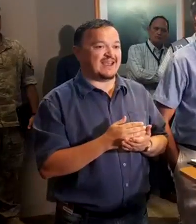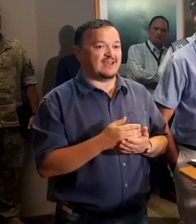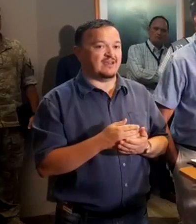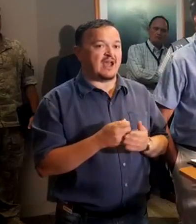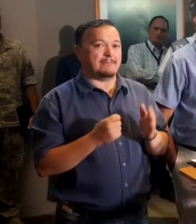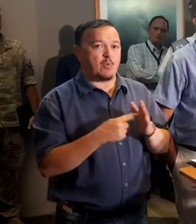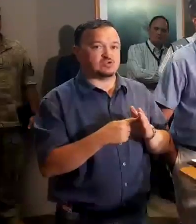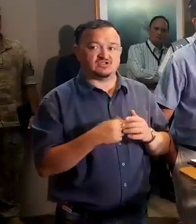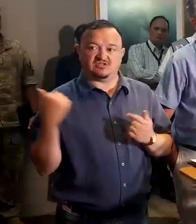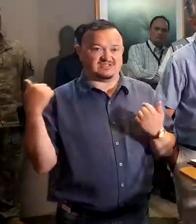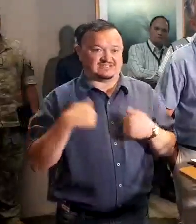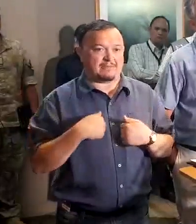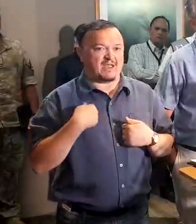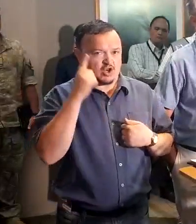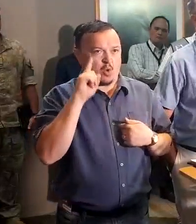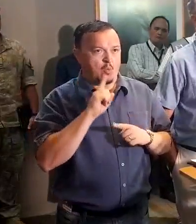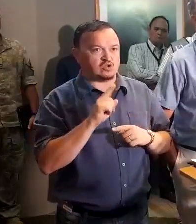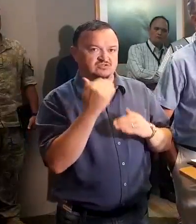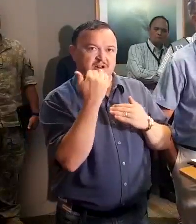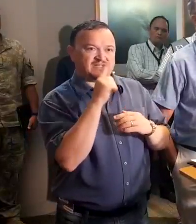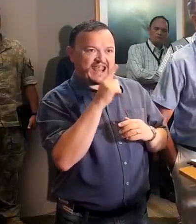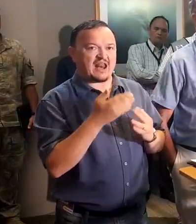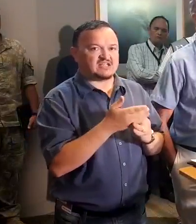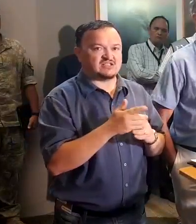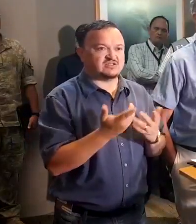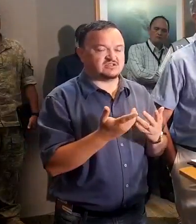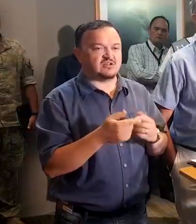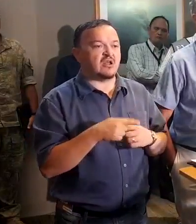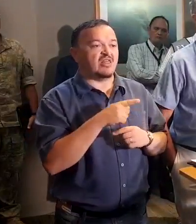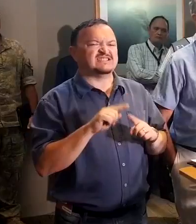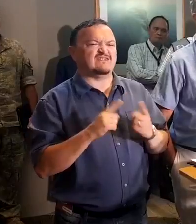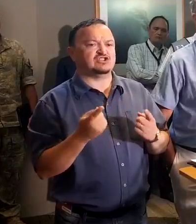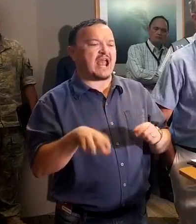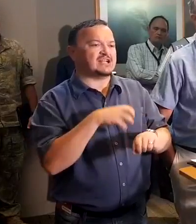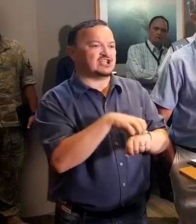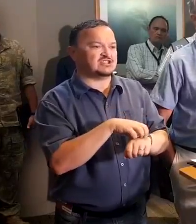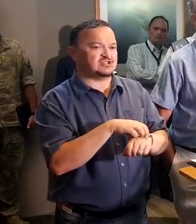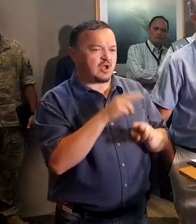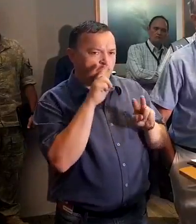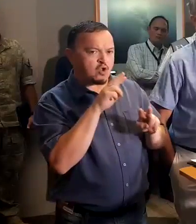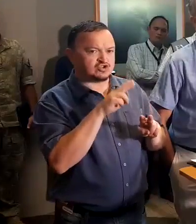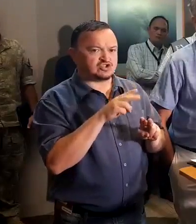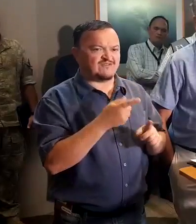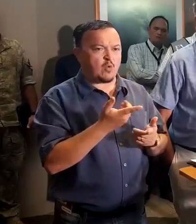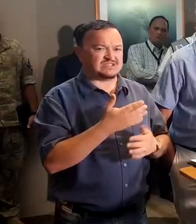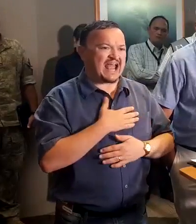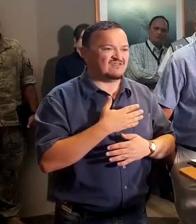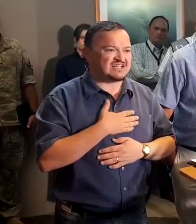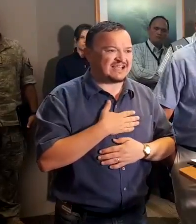that the various authorities, when they're looking at re-entry for the valleys, are under to make sure people are